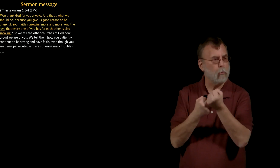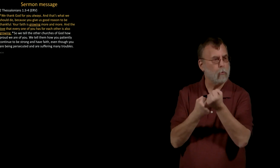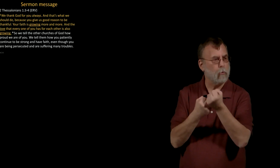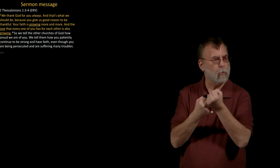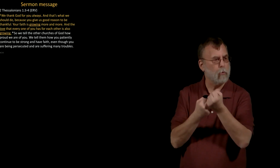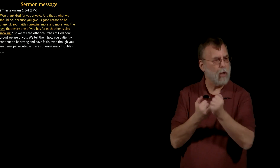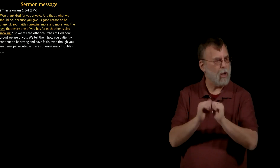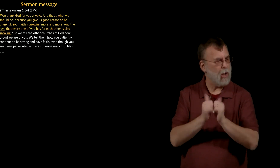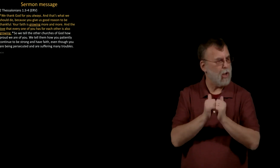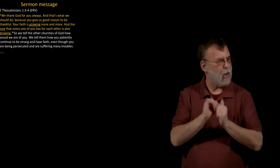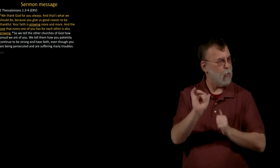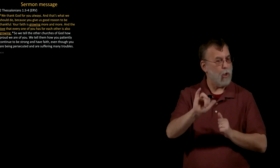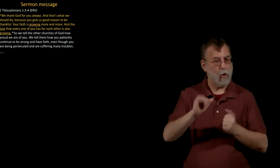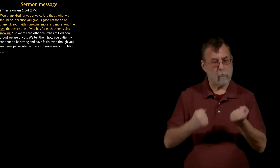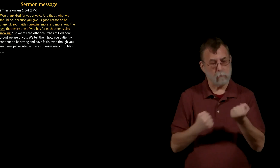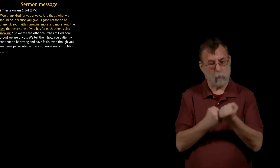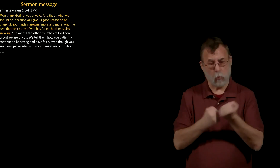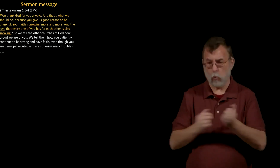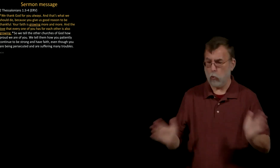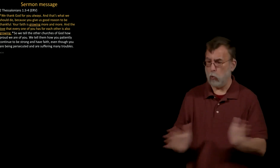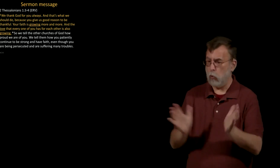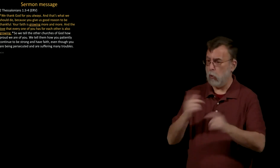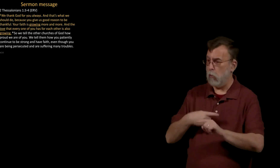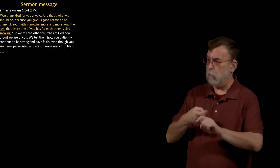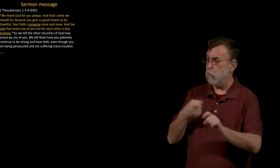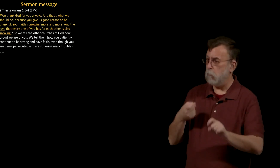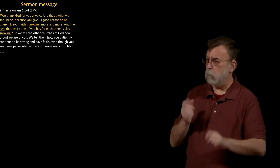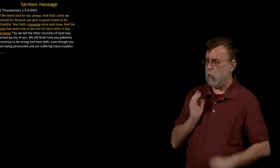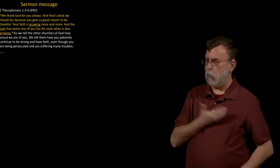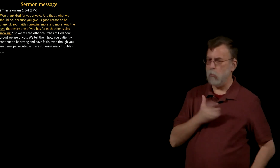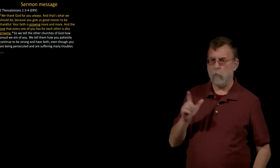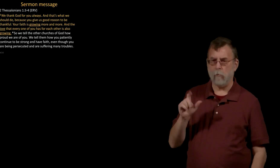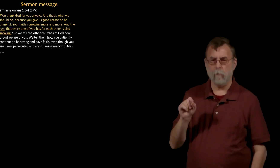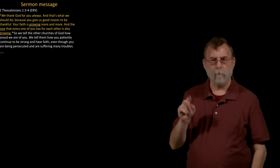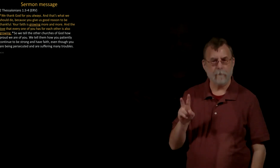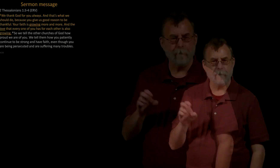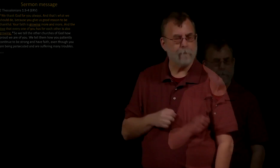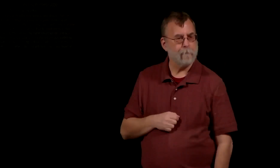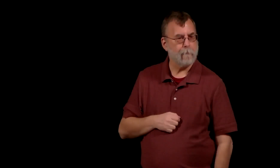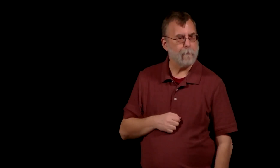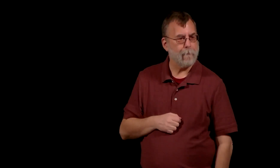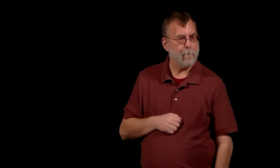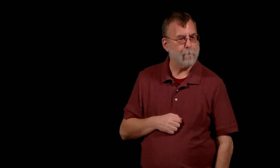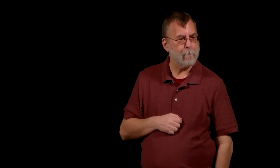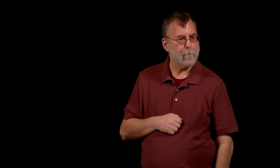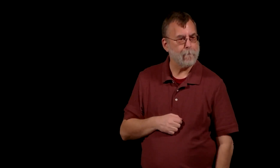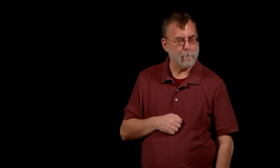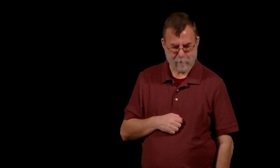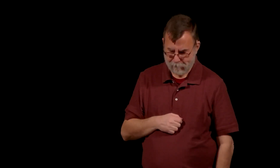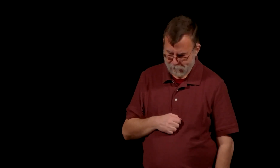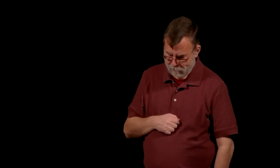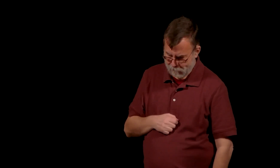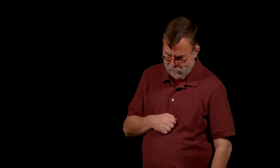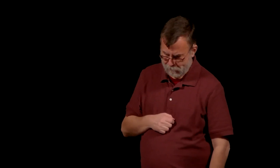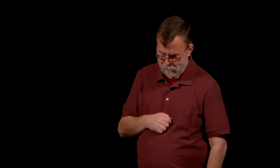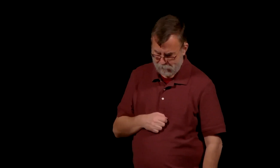But we support each other. We support and encourage in love.